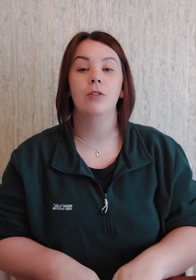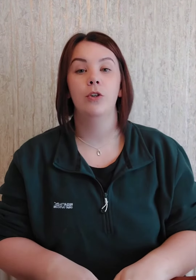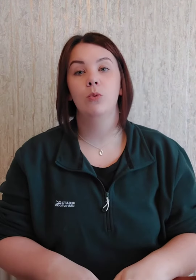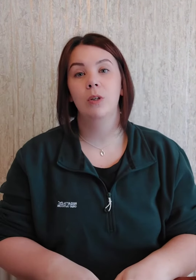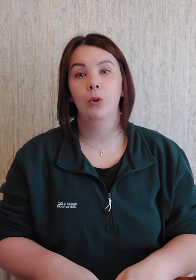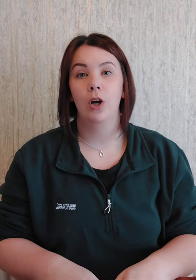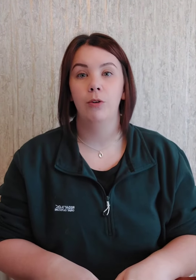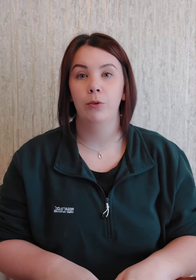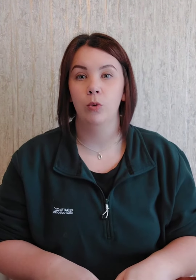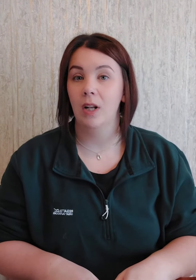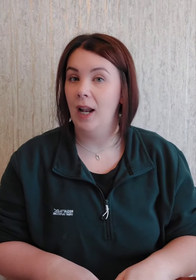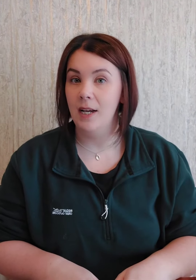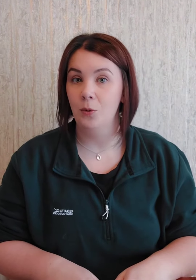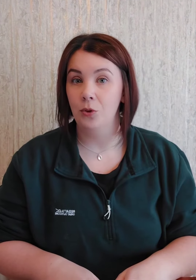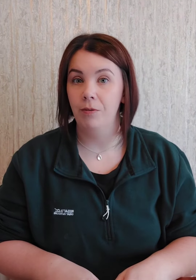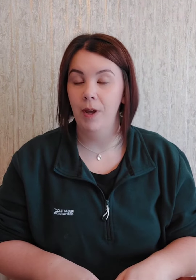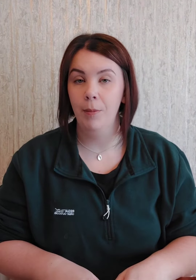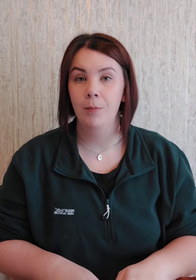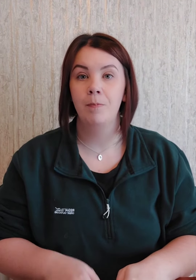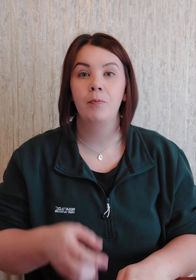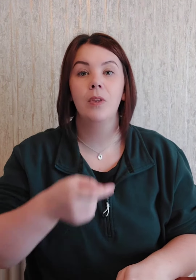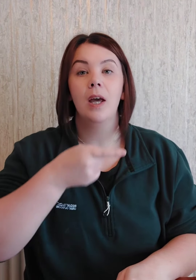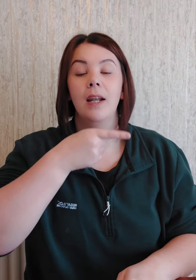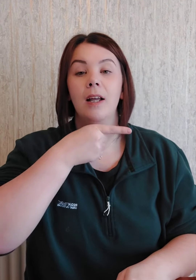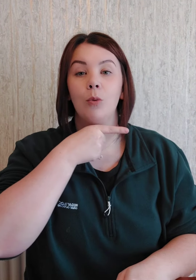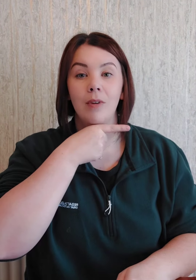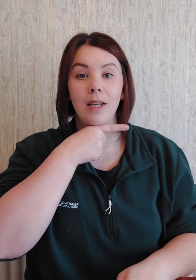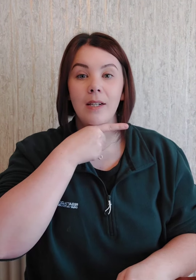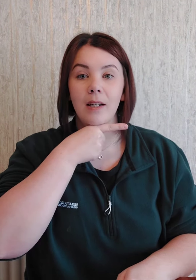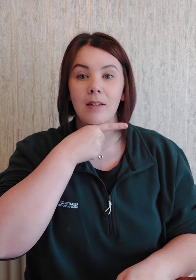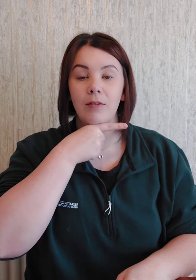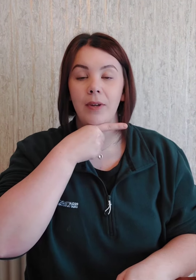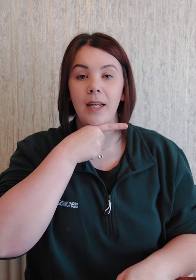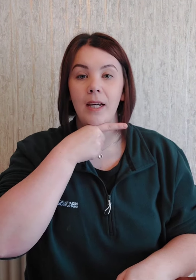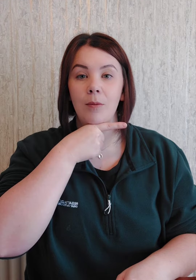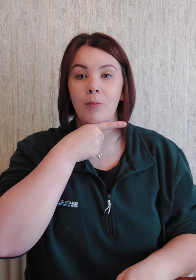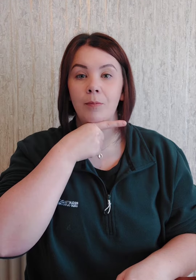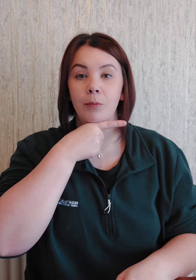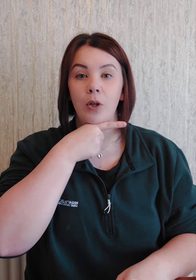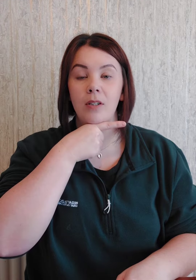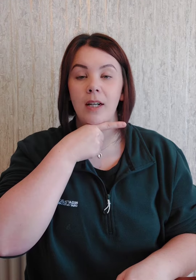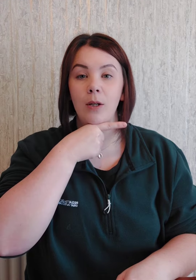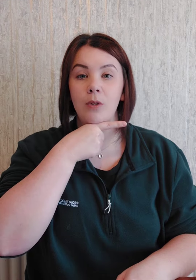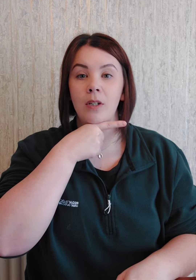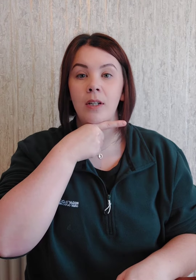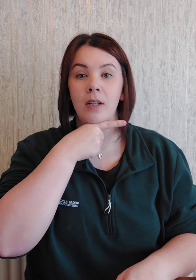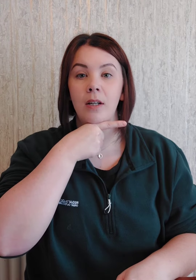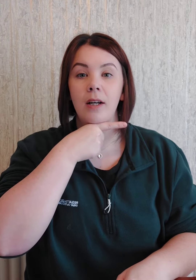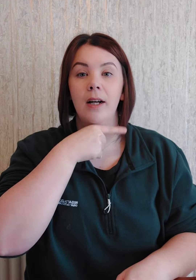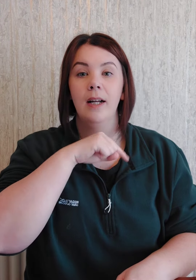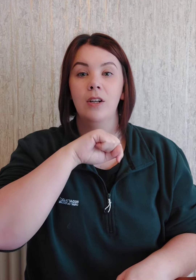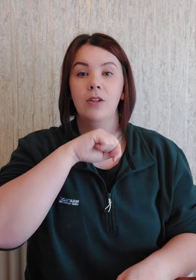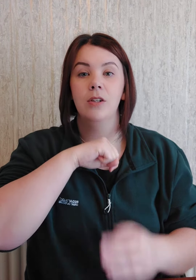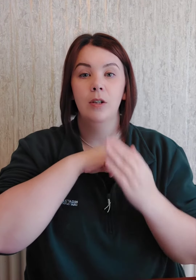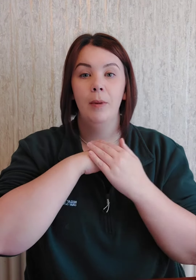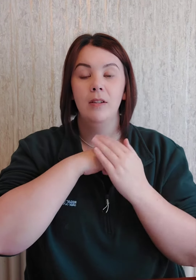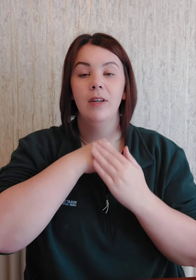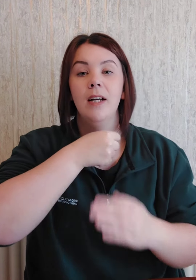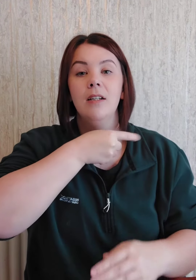first one we'll go for to lie or to fib, and that is with your index finger pointing out, and the base of your hand is